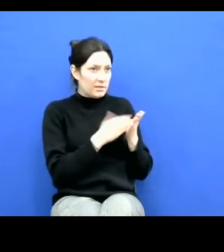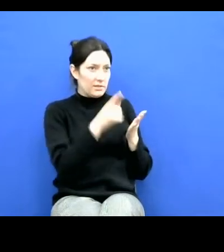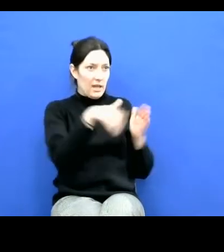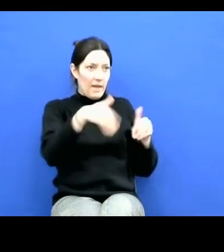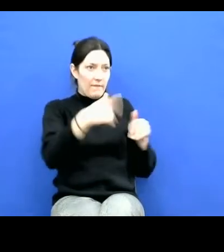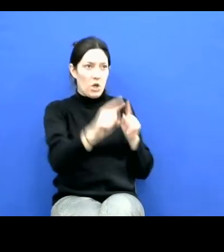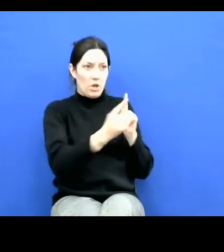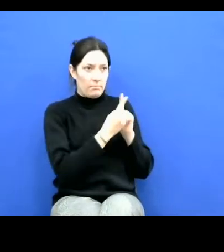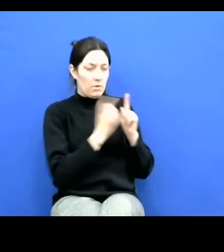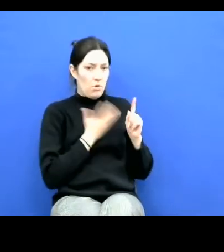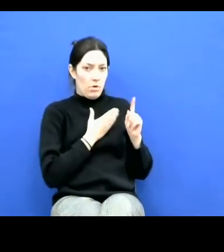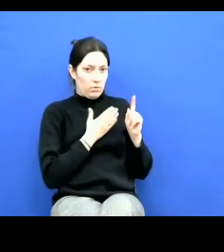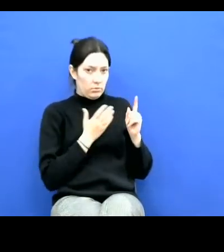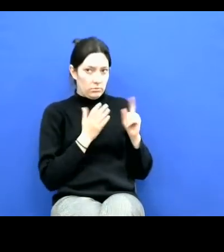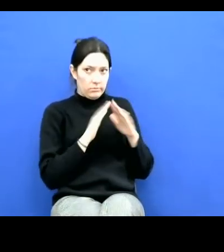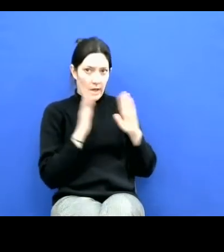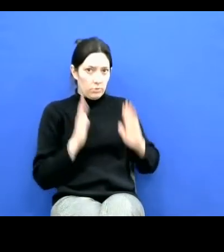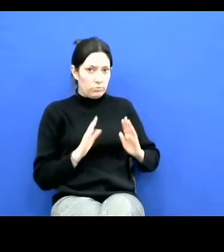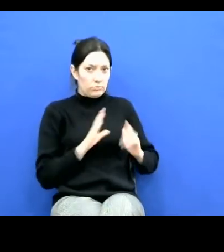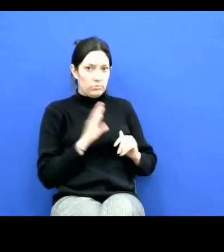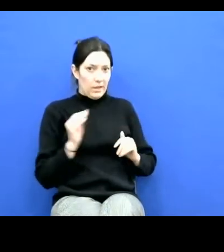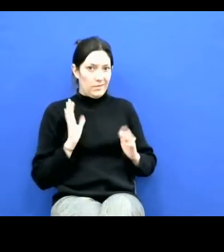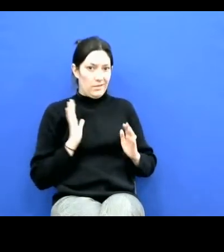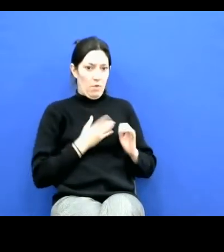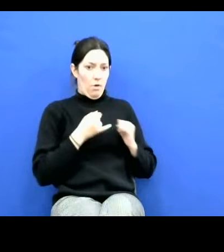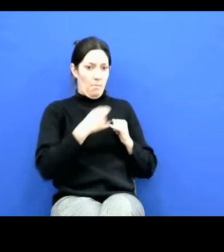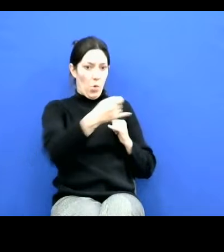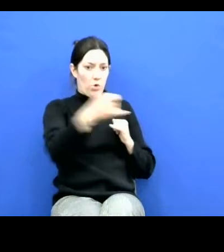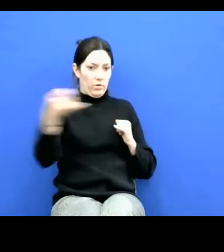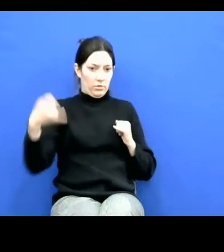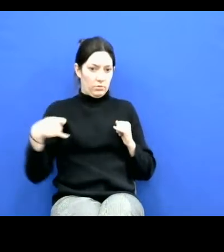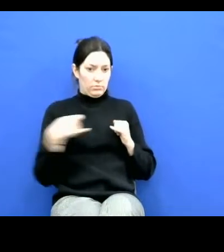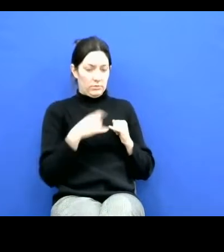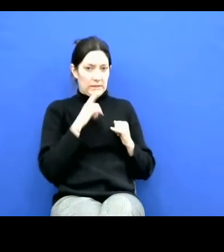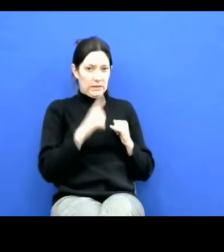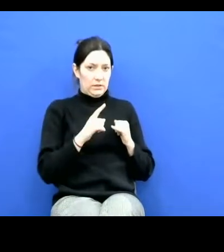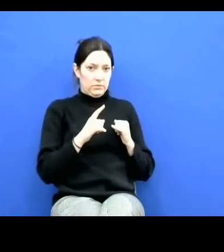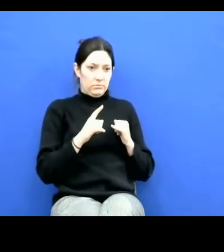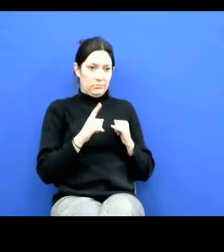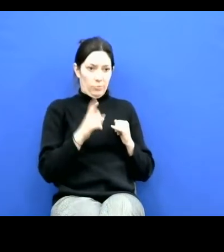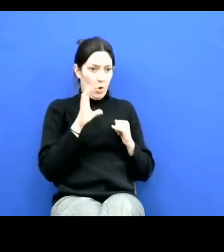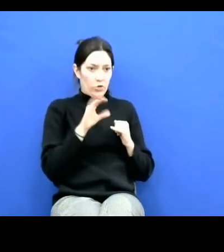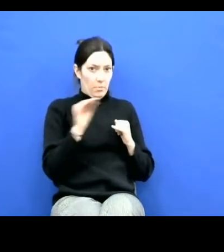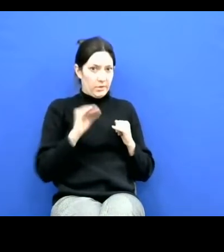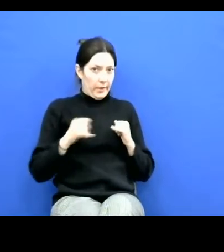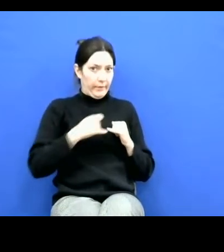door. And our border is 100% of this on to the north.